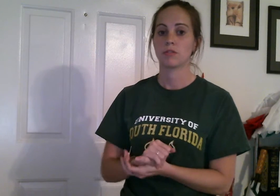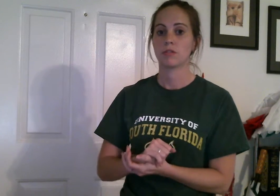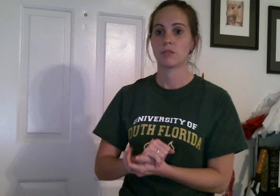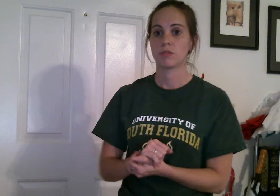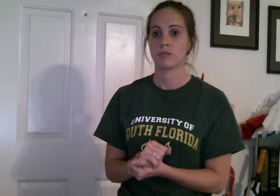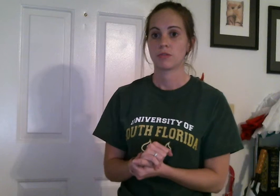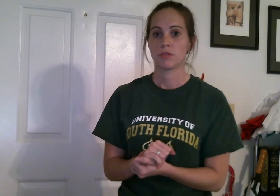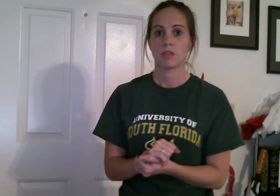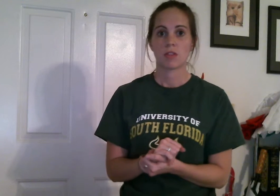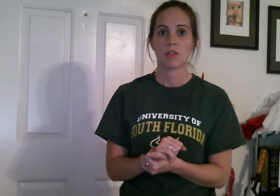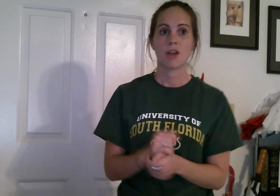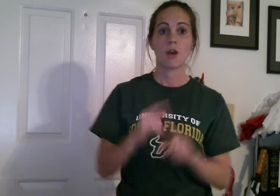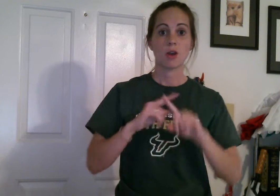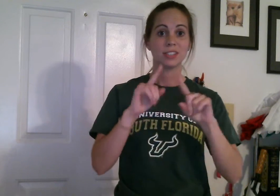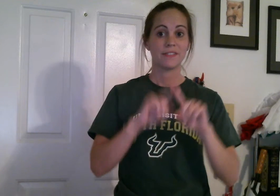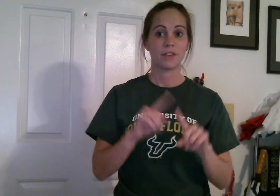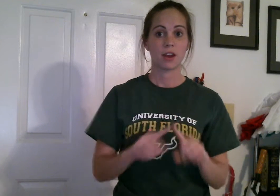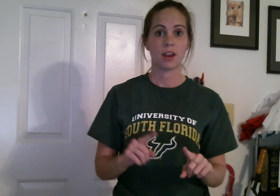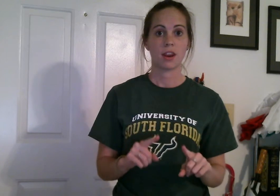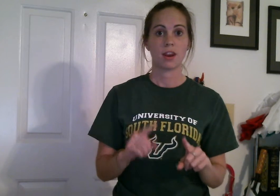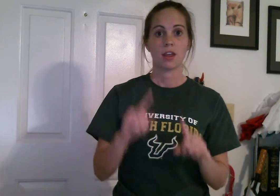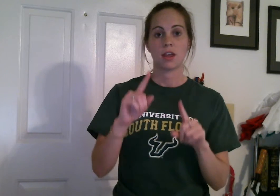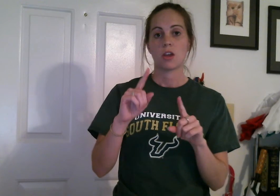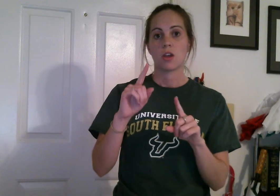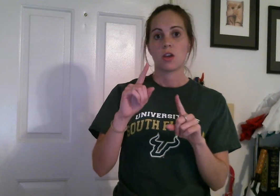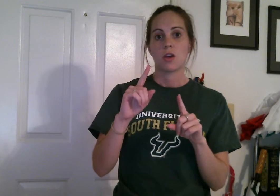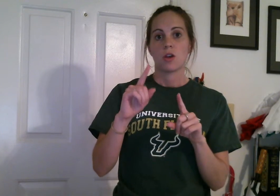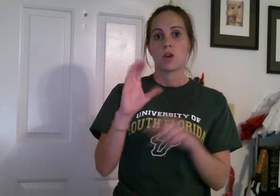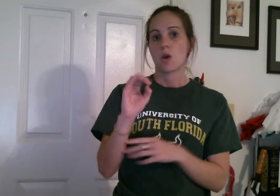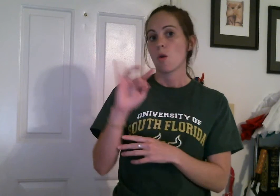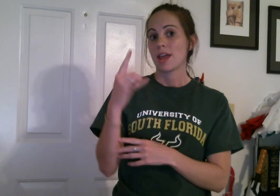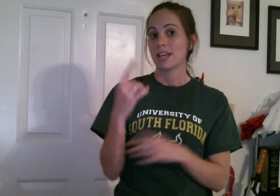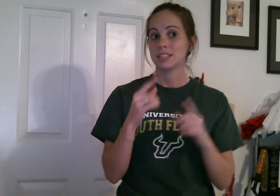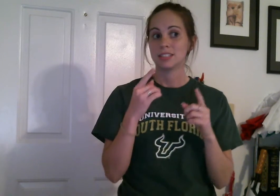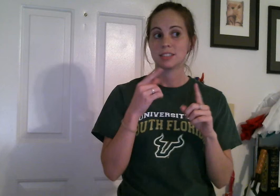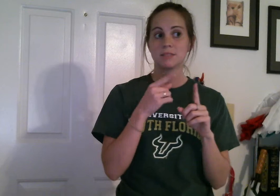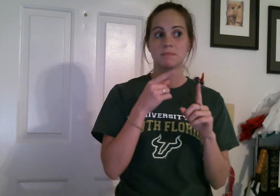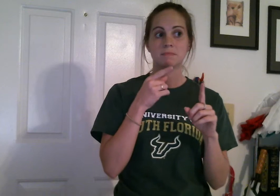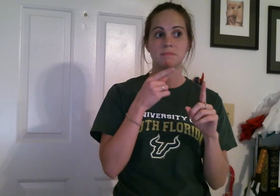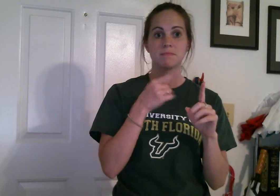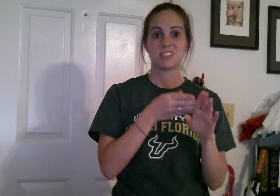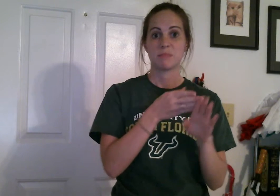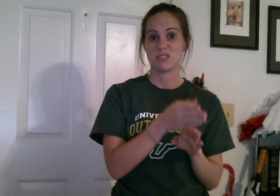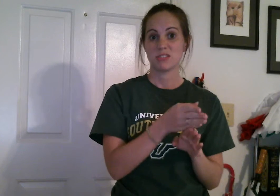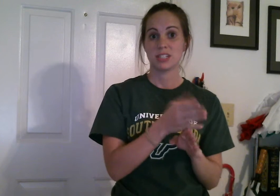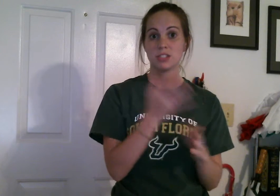There are different coding specialties that you may want to get into. Some examples include